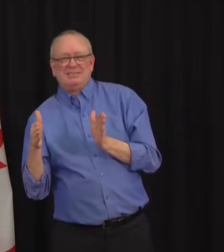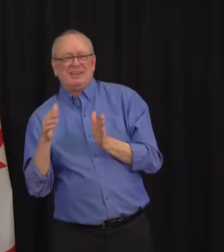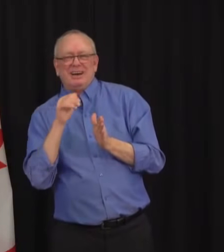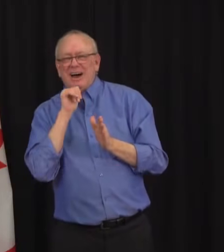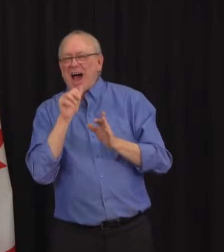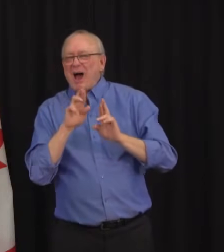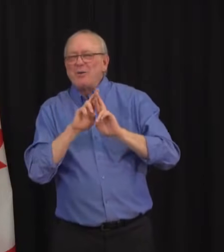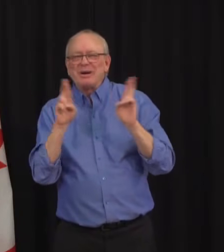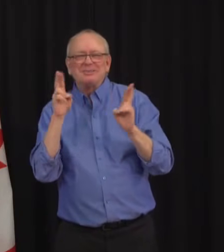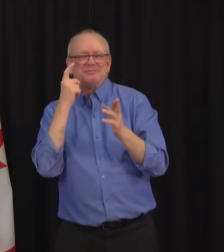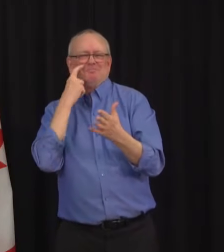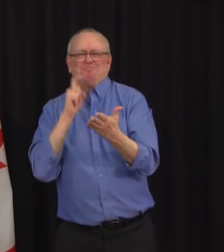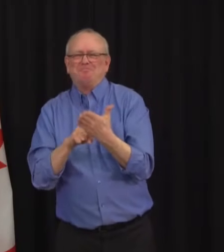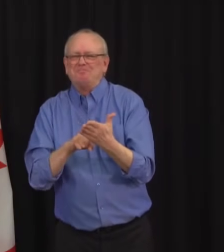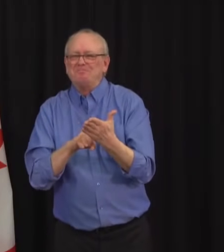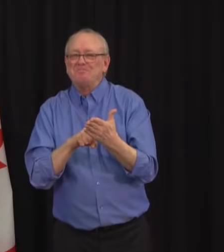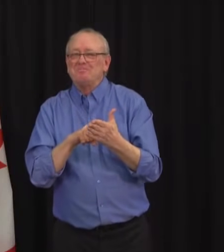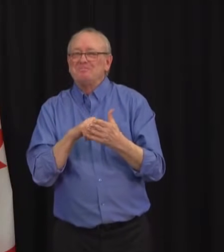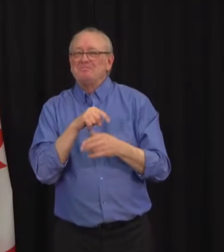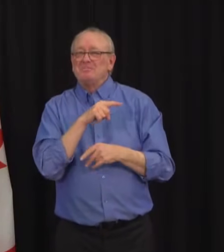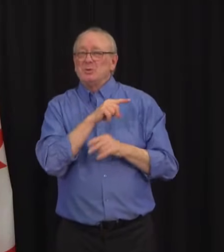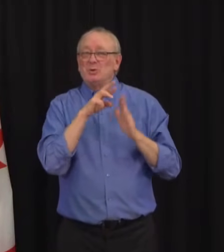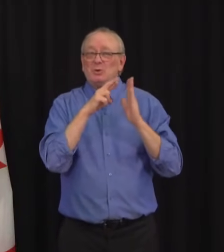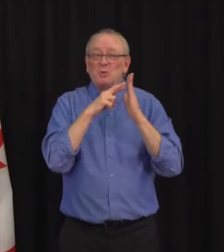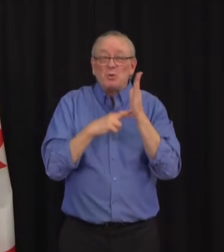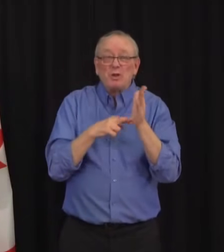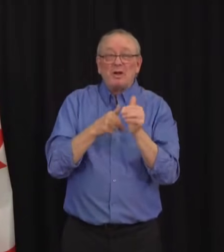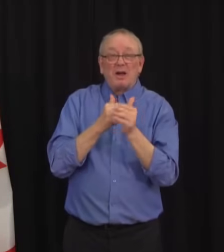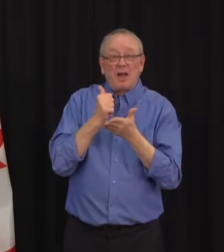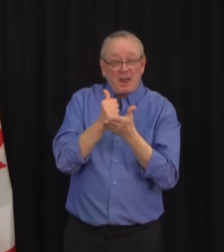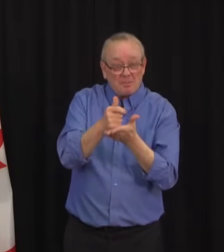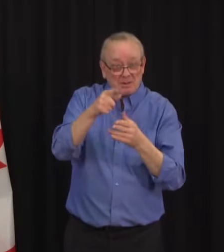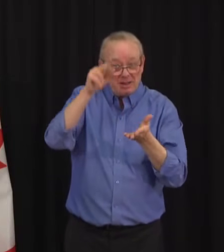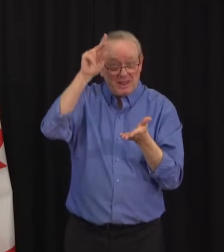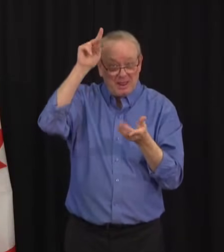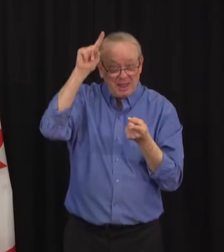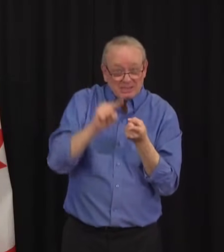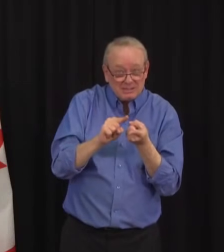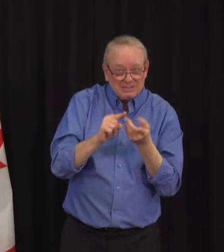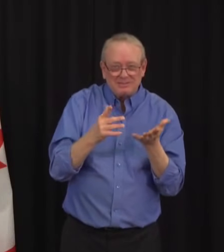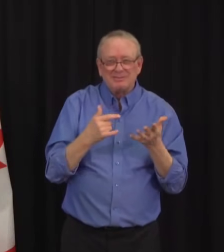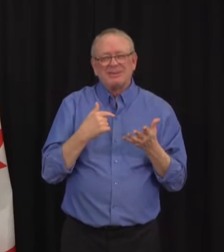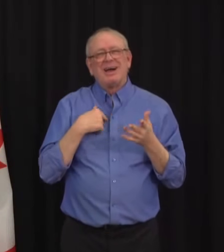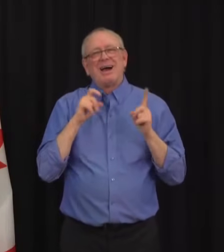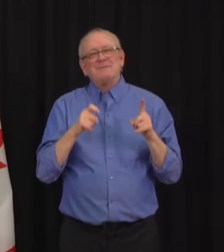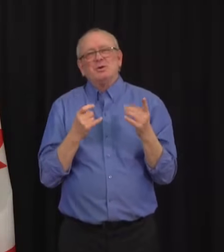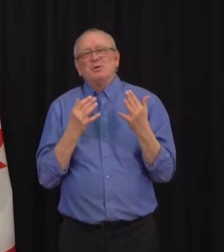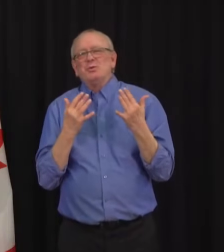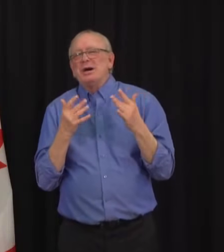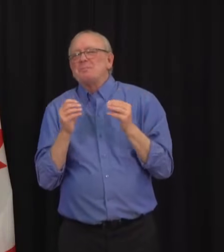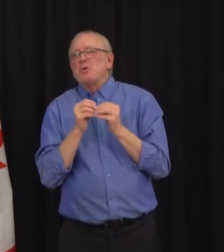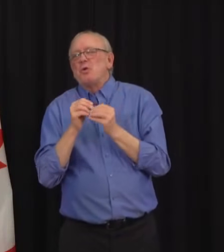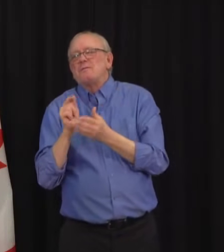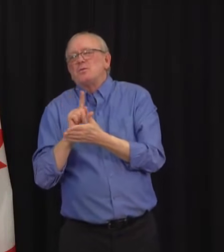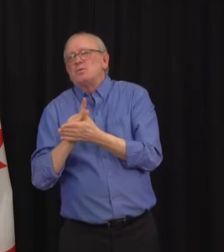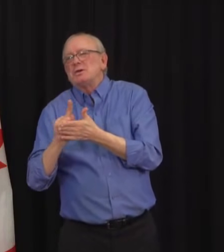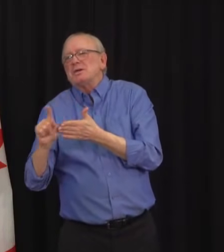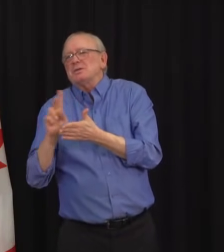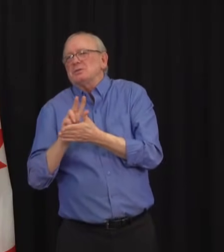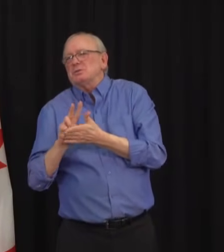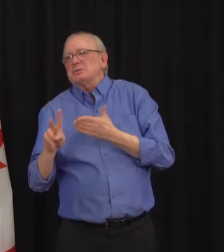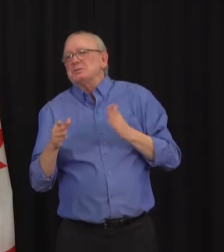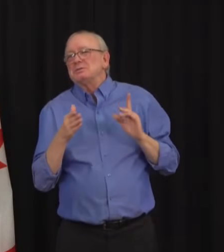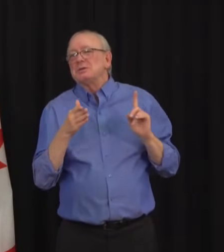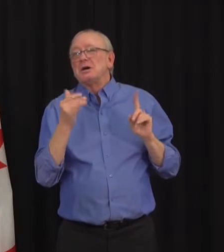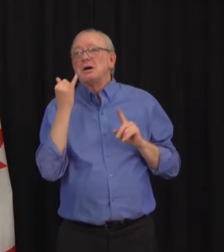again, based on our current turnaround times, it can be 2 to 3 days between when someone goes for testing and when they get their